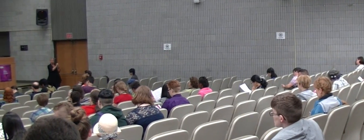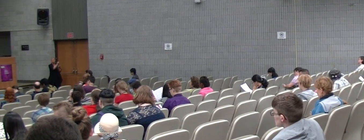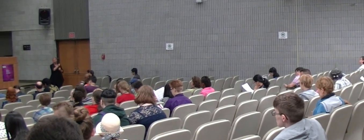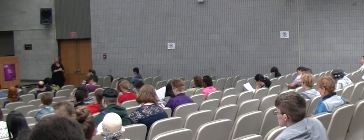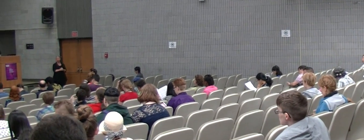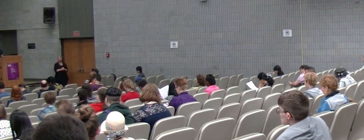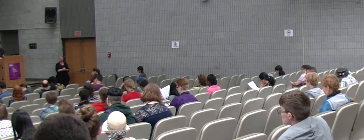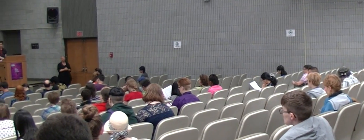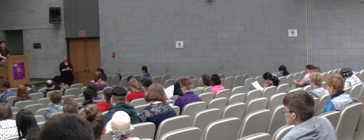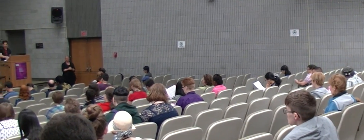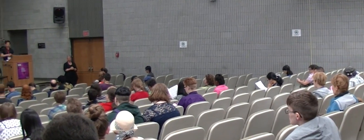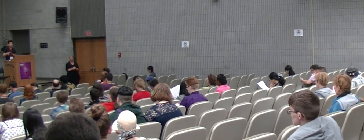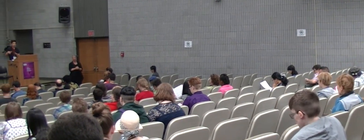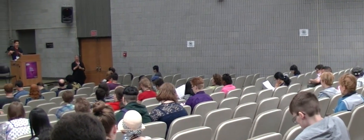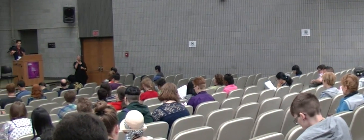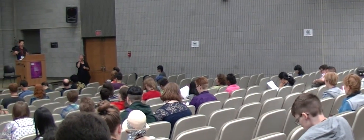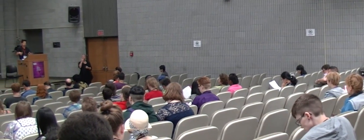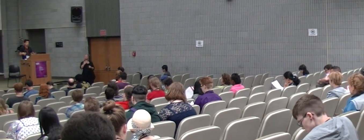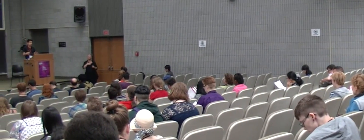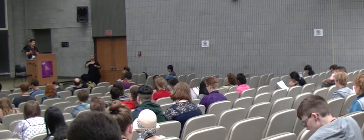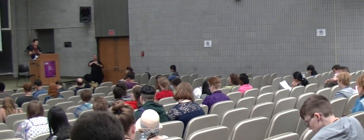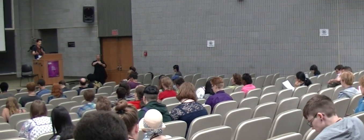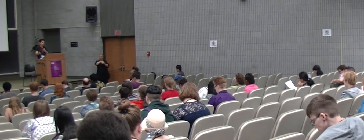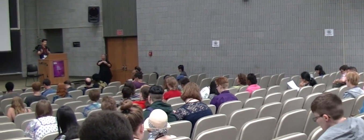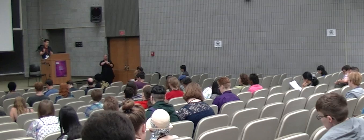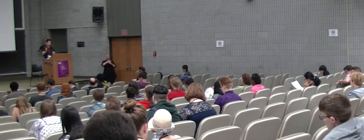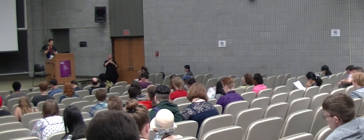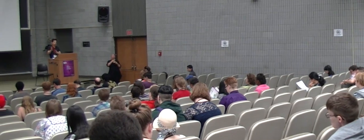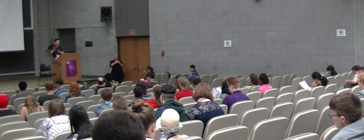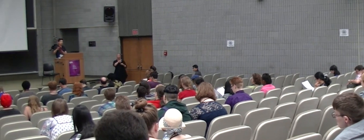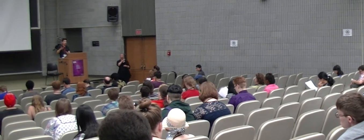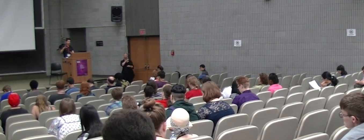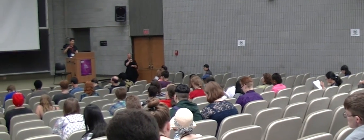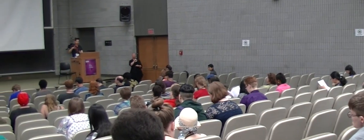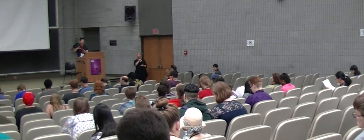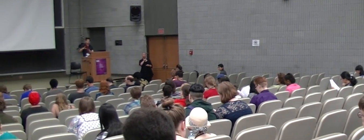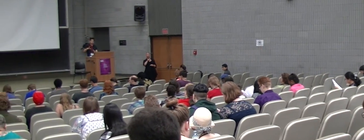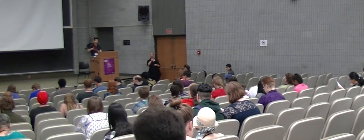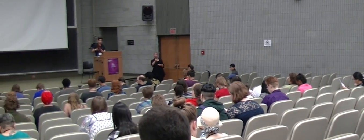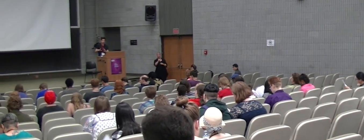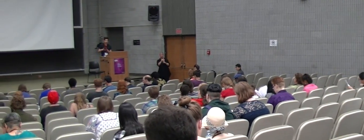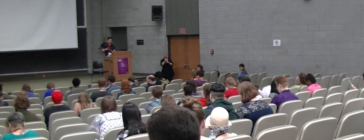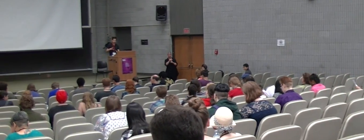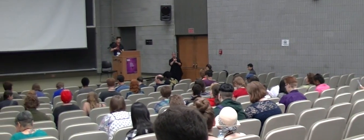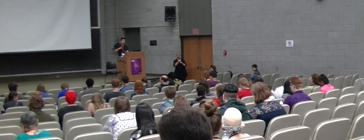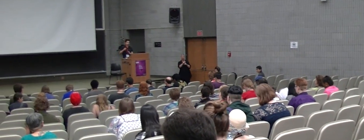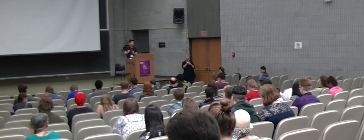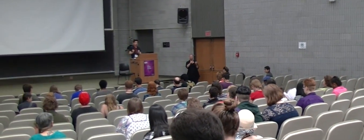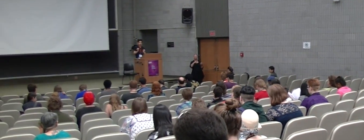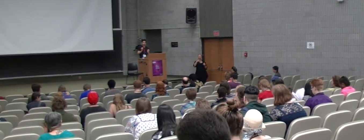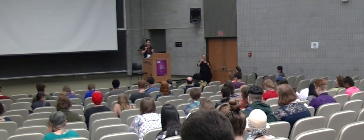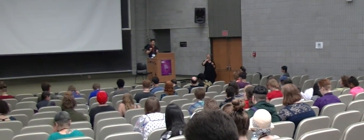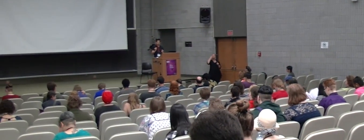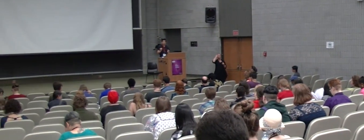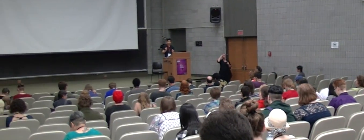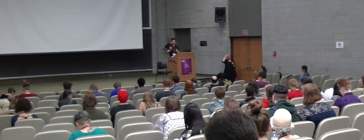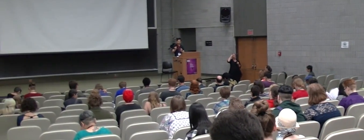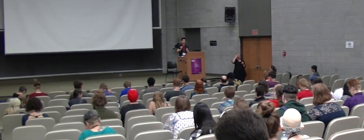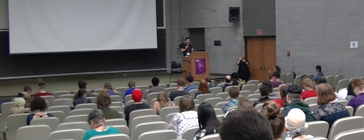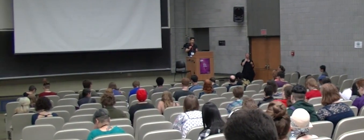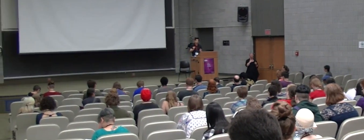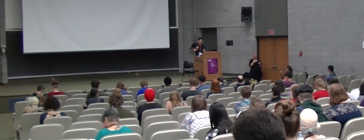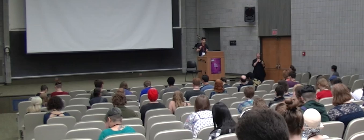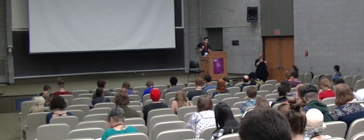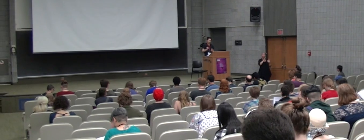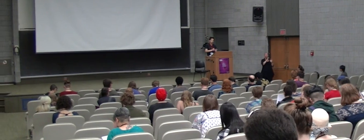We do have caucus spaces in the conference, and you'll see on your schedule there's specific groups that are having